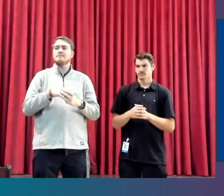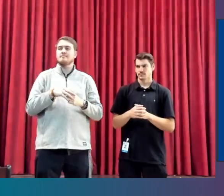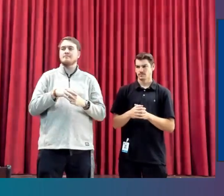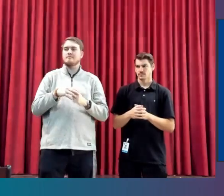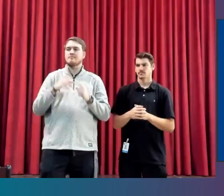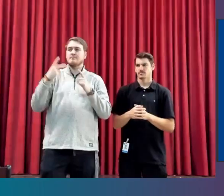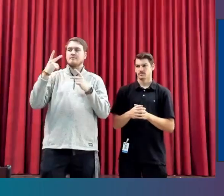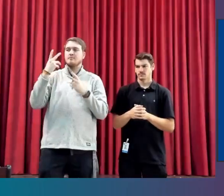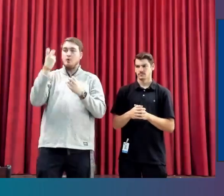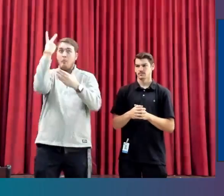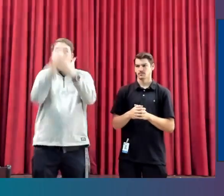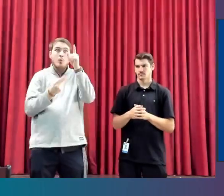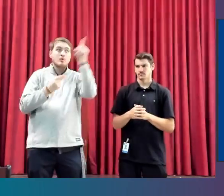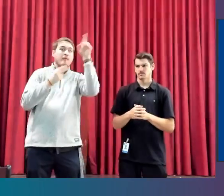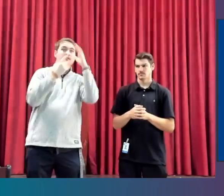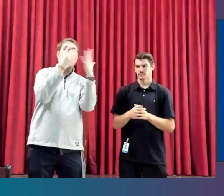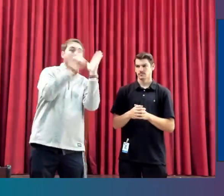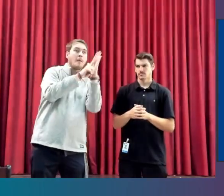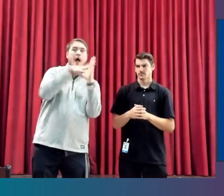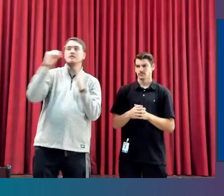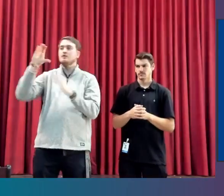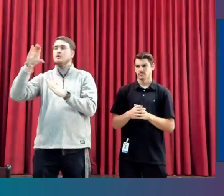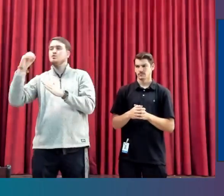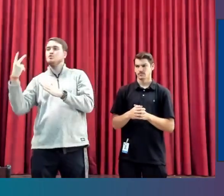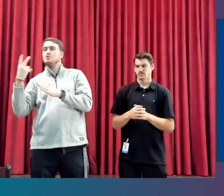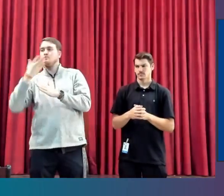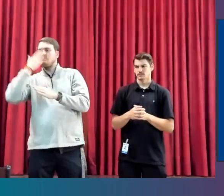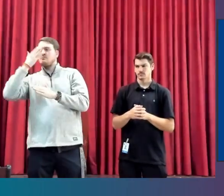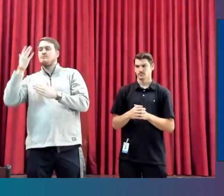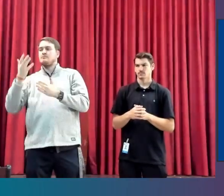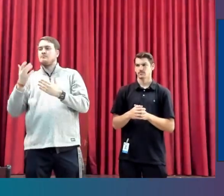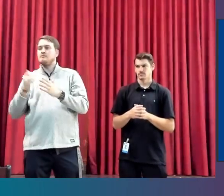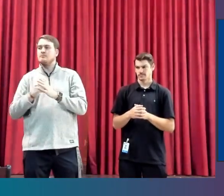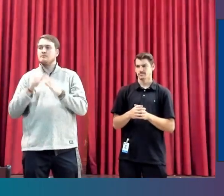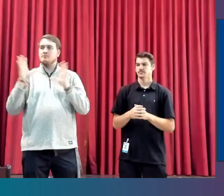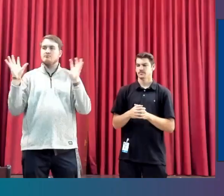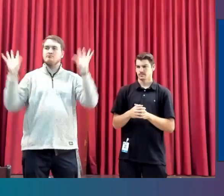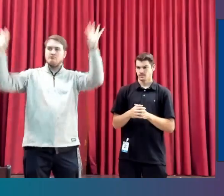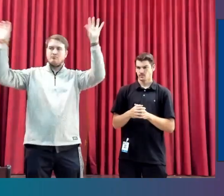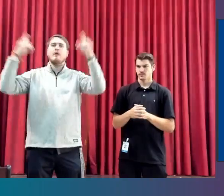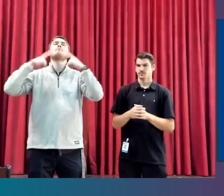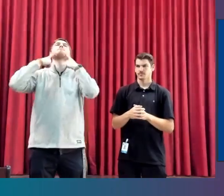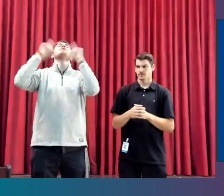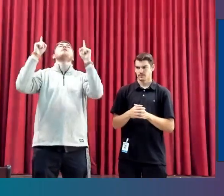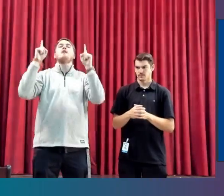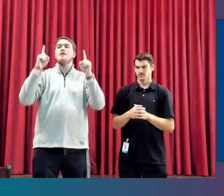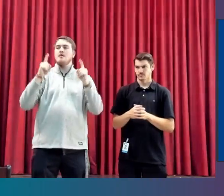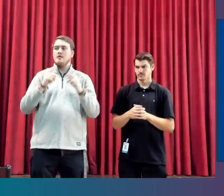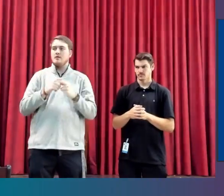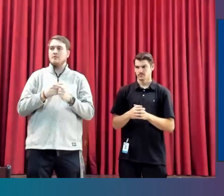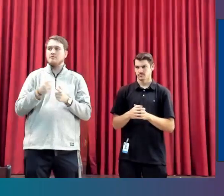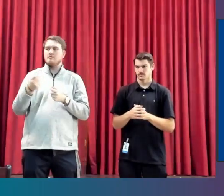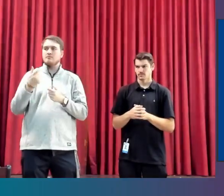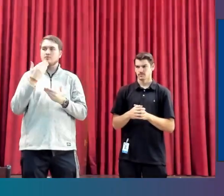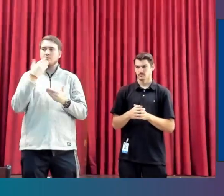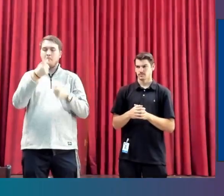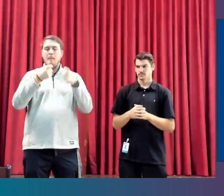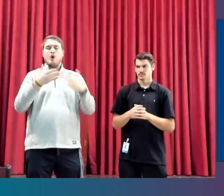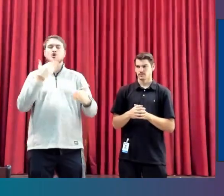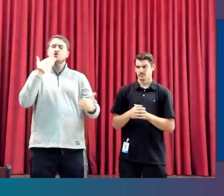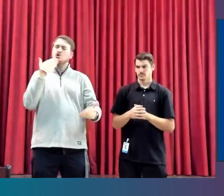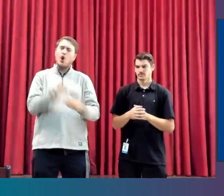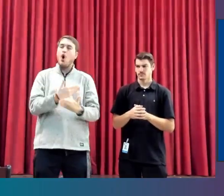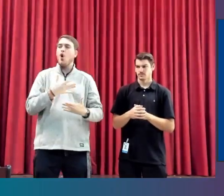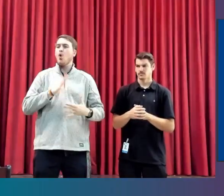And so there's 2 of them that we have. We have like one in the kitchen, one in the bedroom, and the property